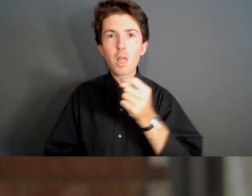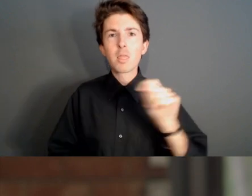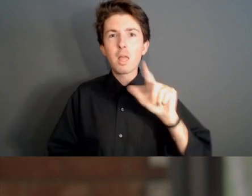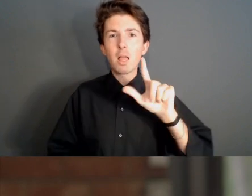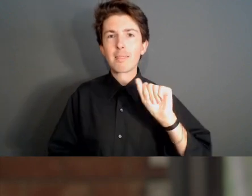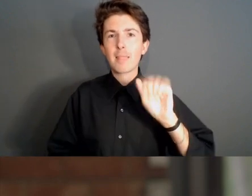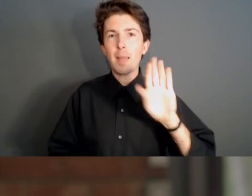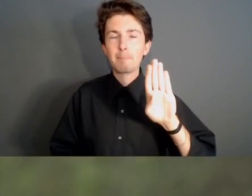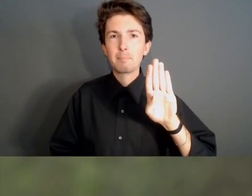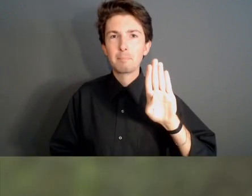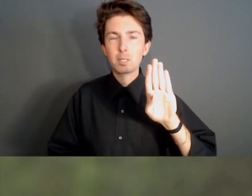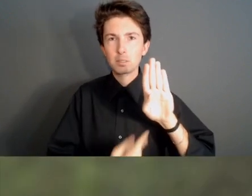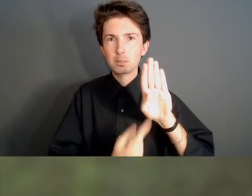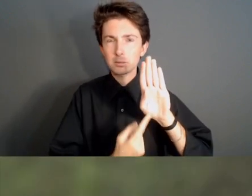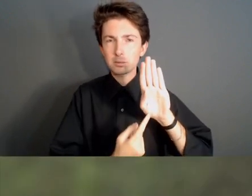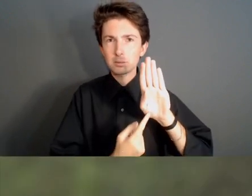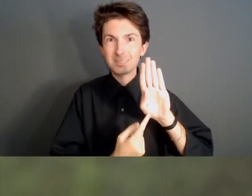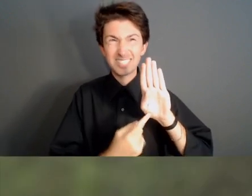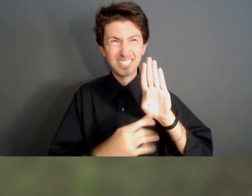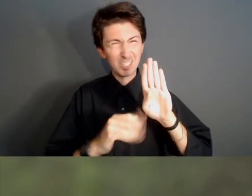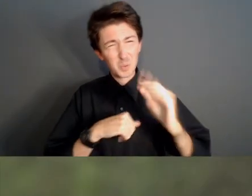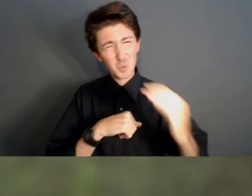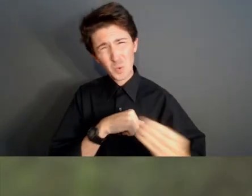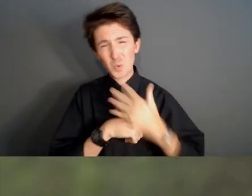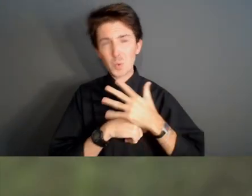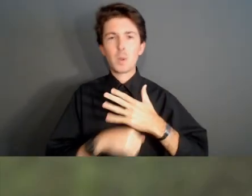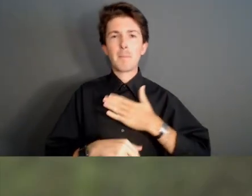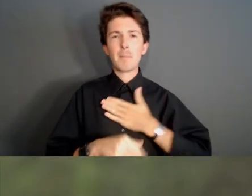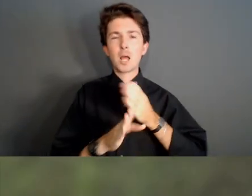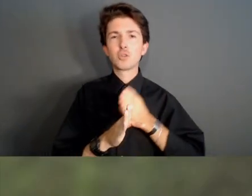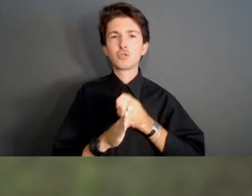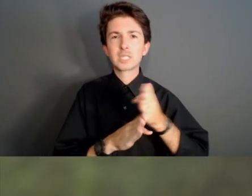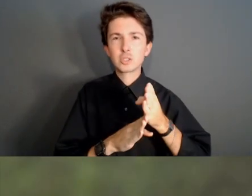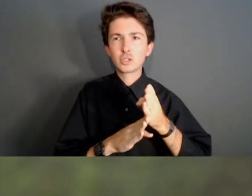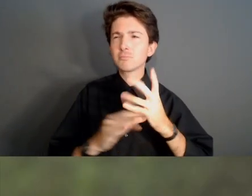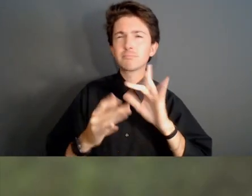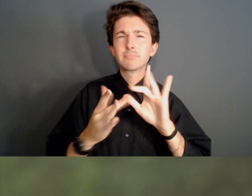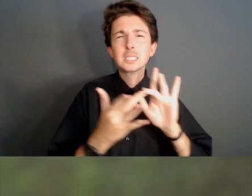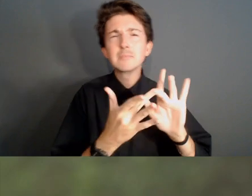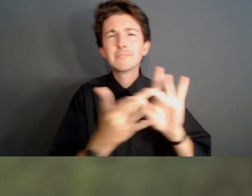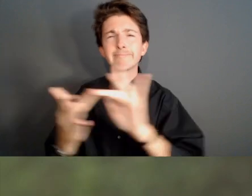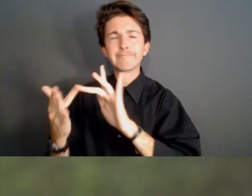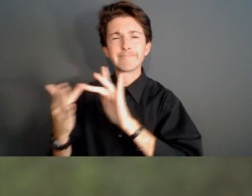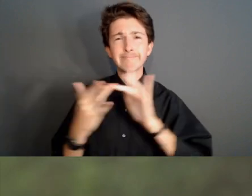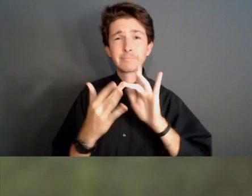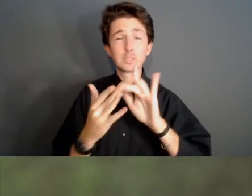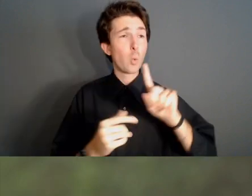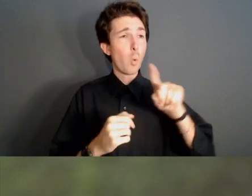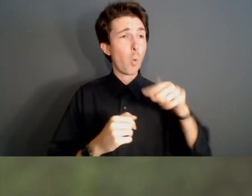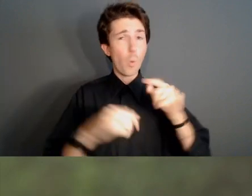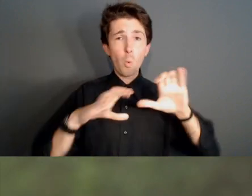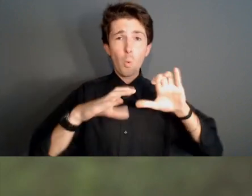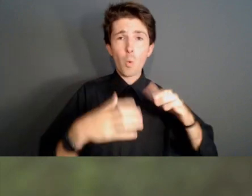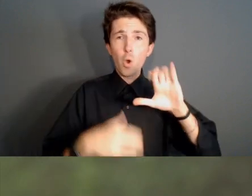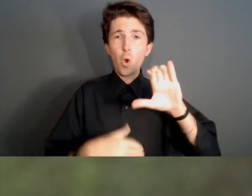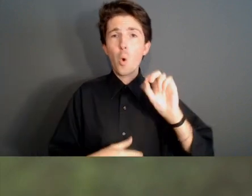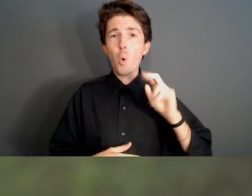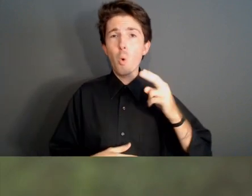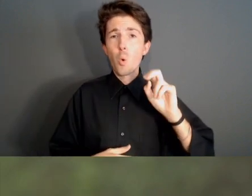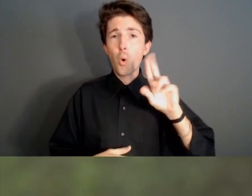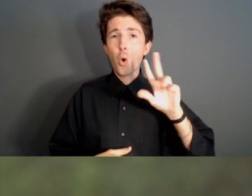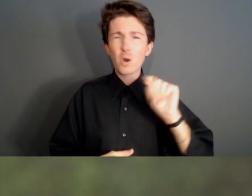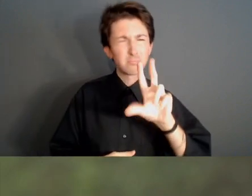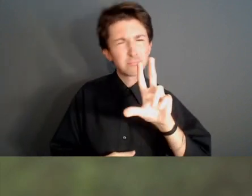moving forward. The lab has been instrumental in my career, most importantly because of the connections that I fostered, not just